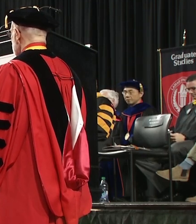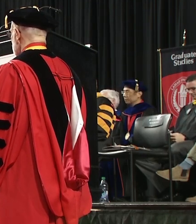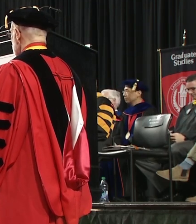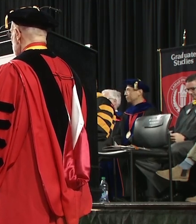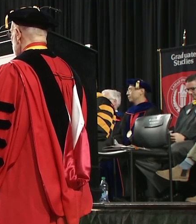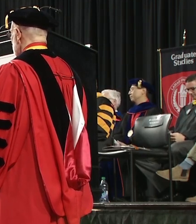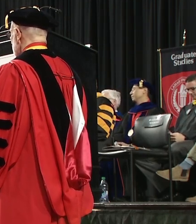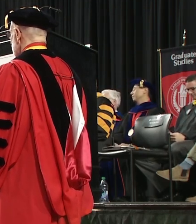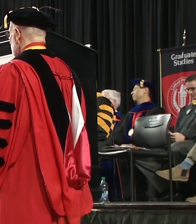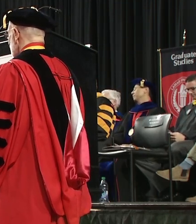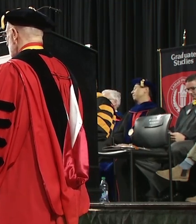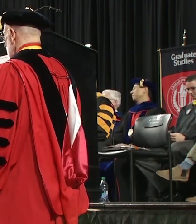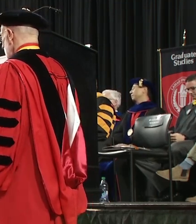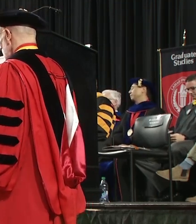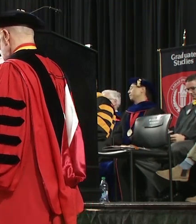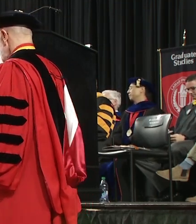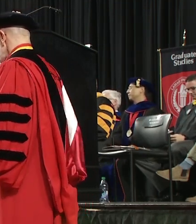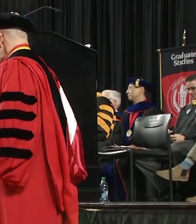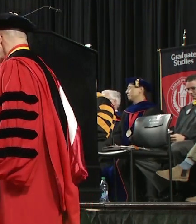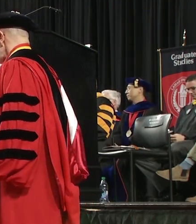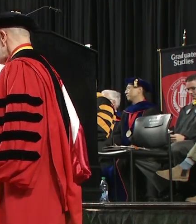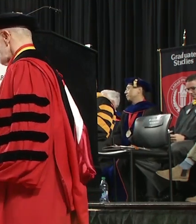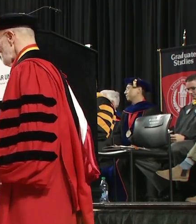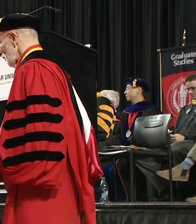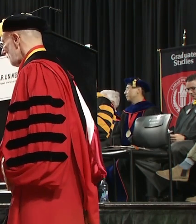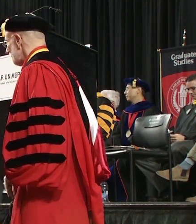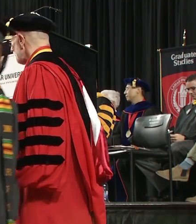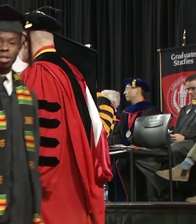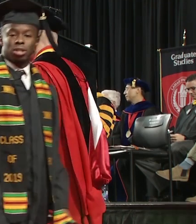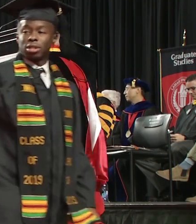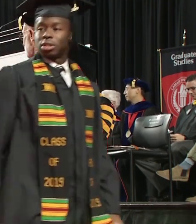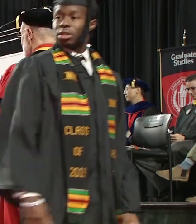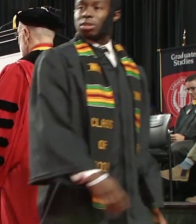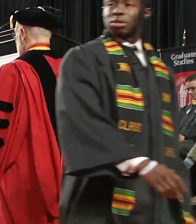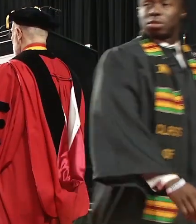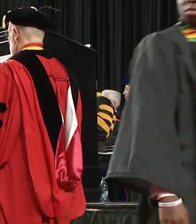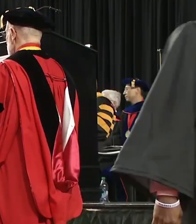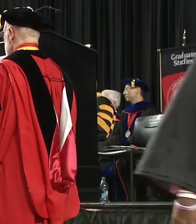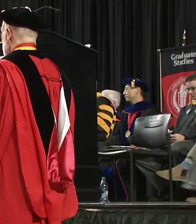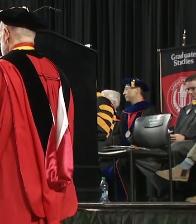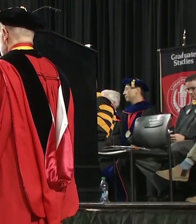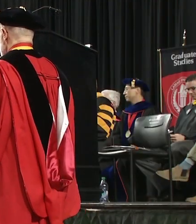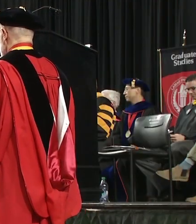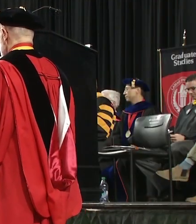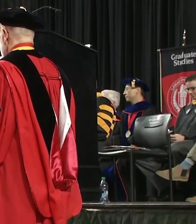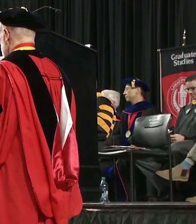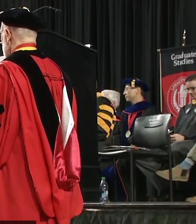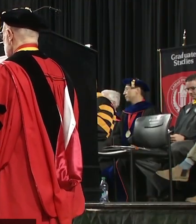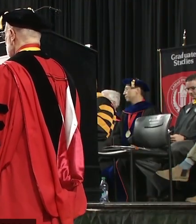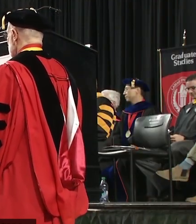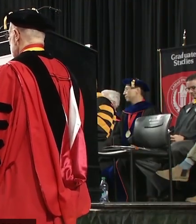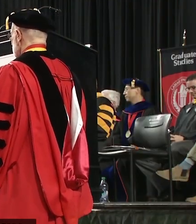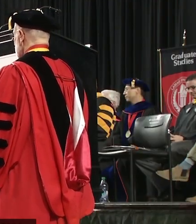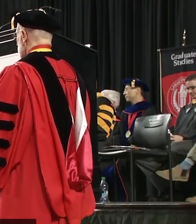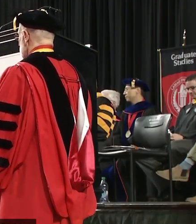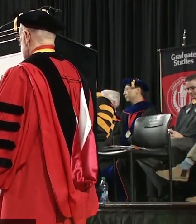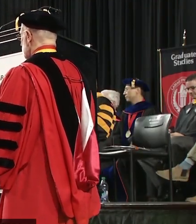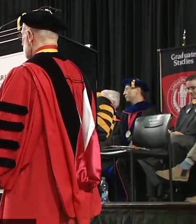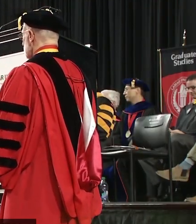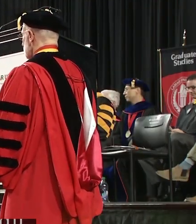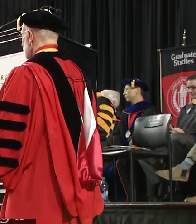Bachelor of Business Administration in Management, Ryan Dale Barfield.